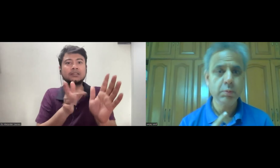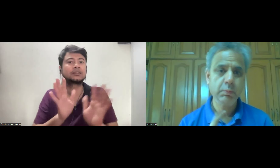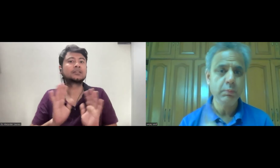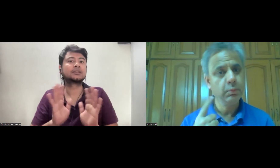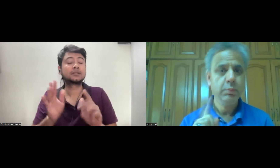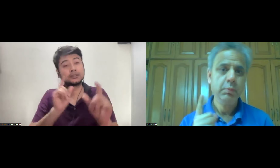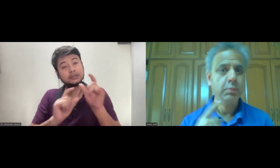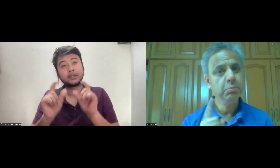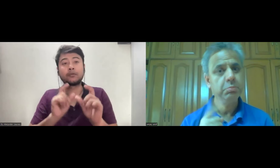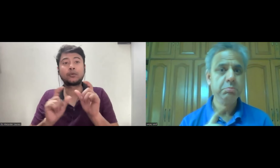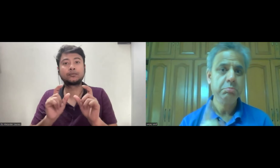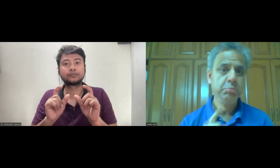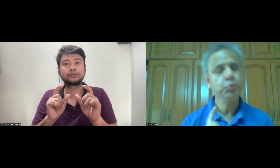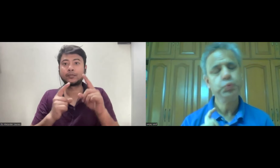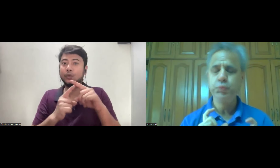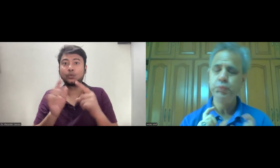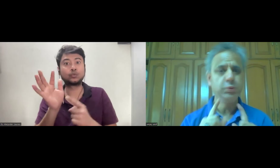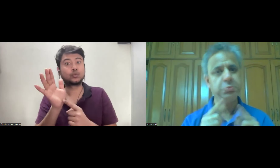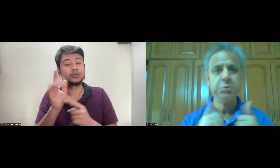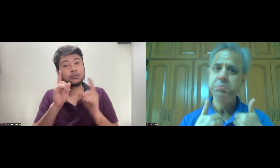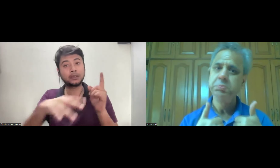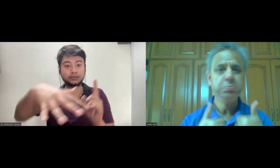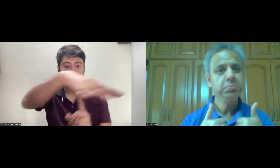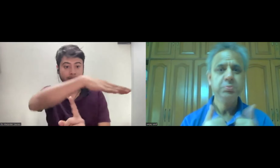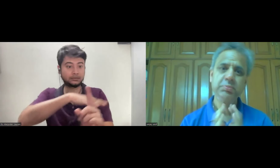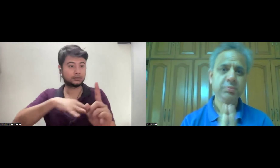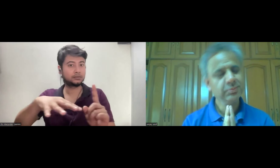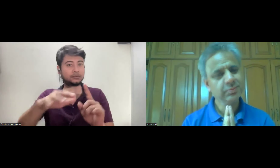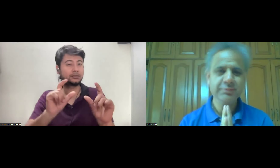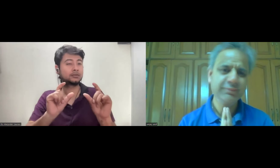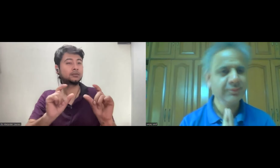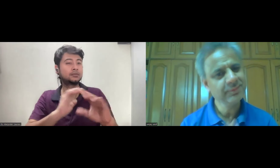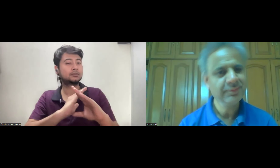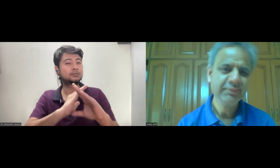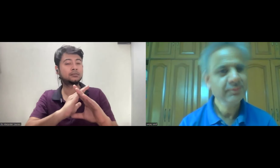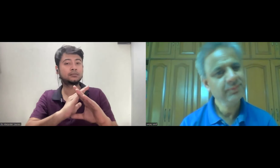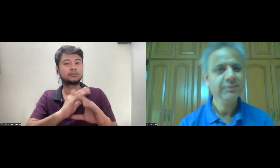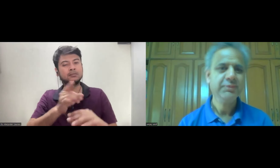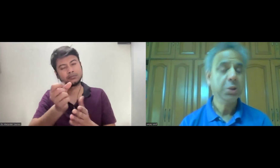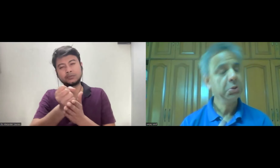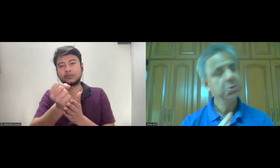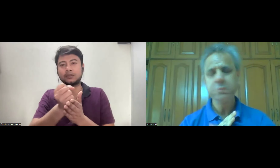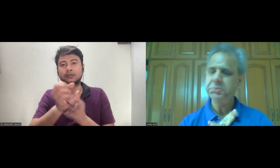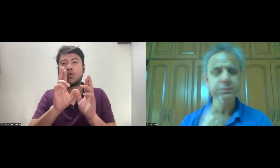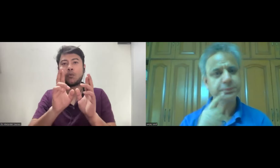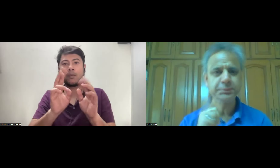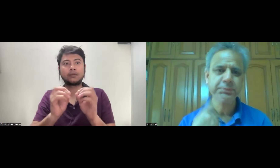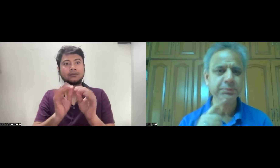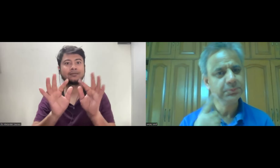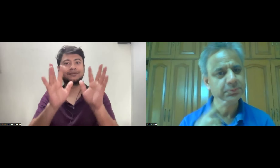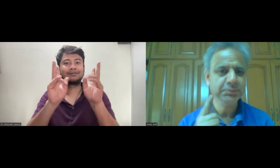Try all these cleaning things and then you see whether Tulsi remains or not. Yeah. Hare Krishna.